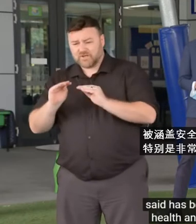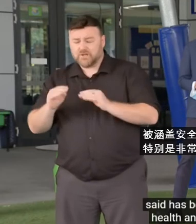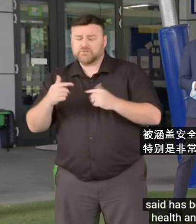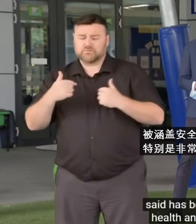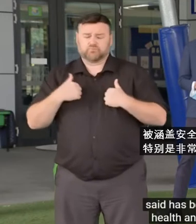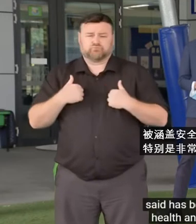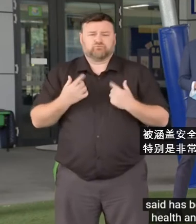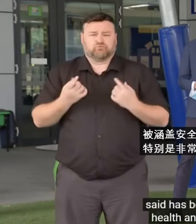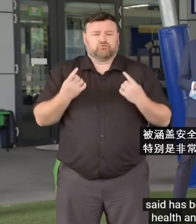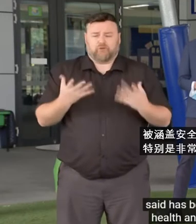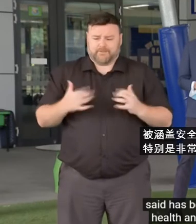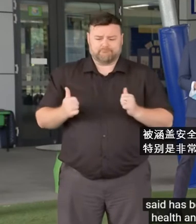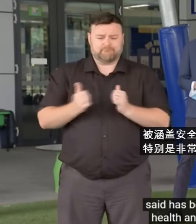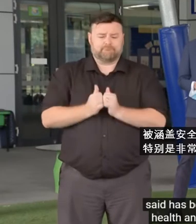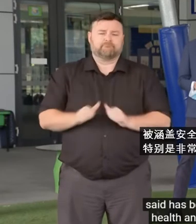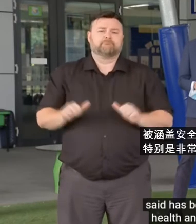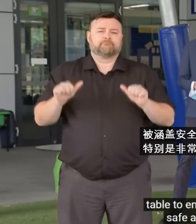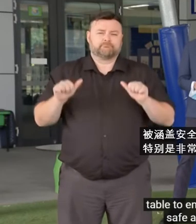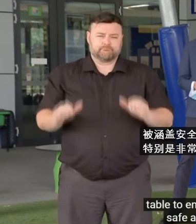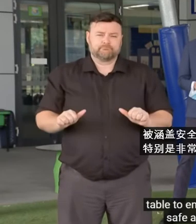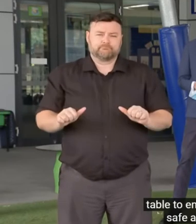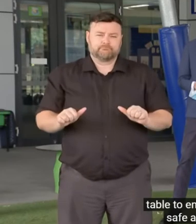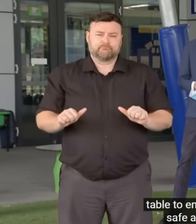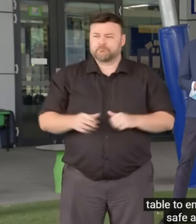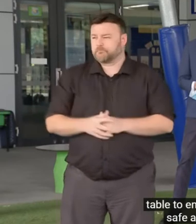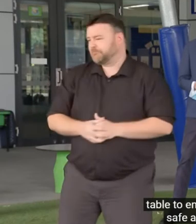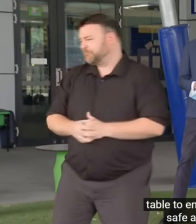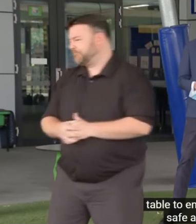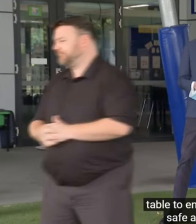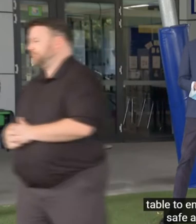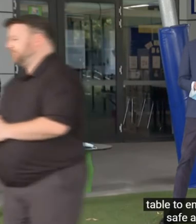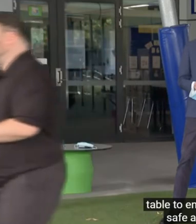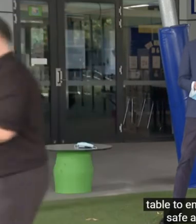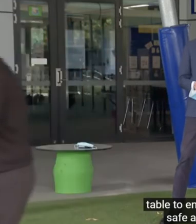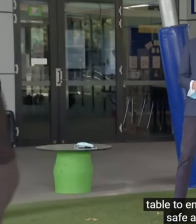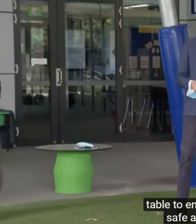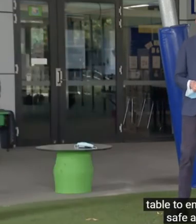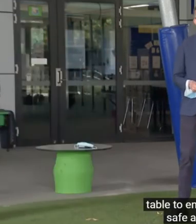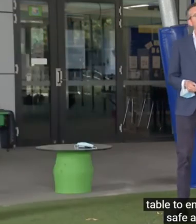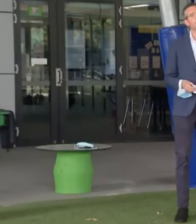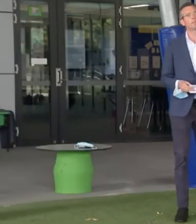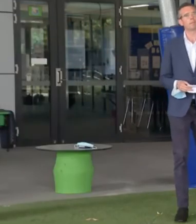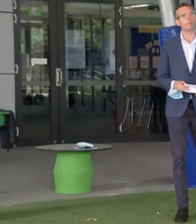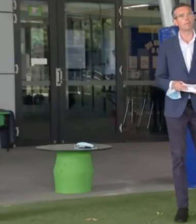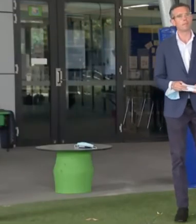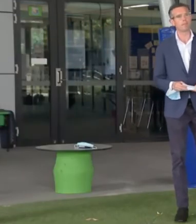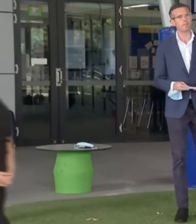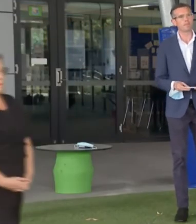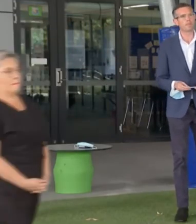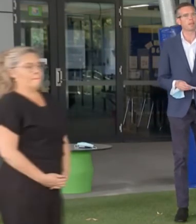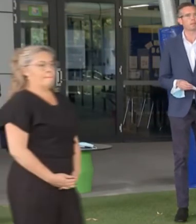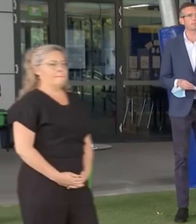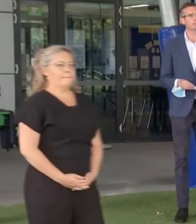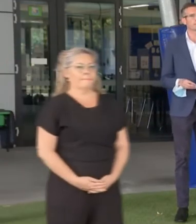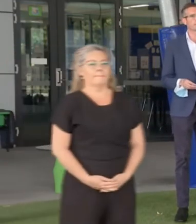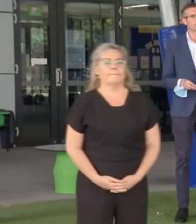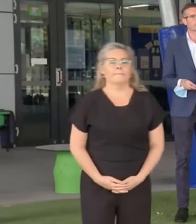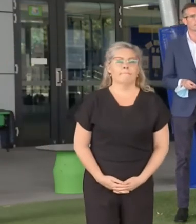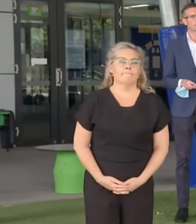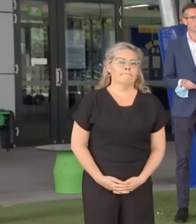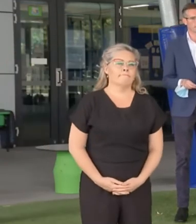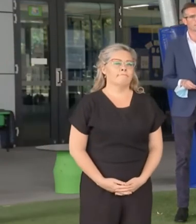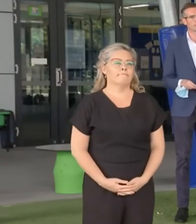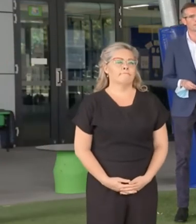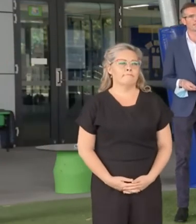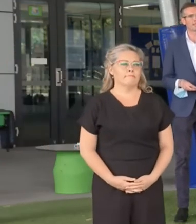Specifically though, Minister, We'll go here first, then James. If a teacher is